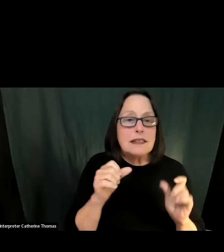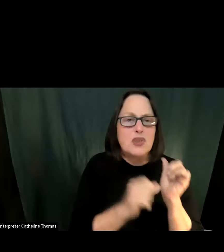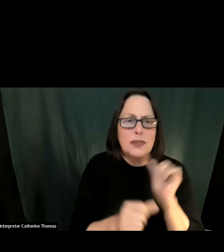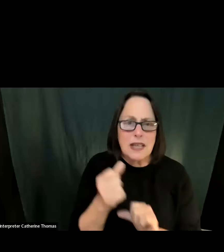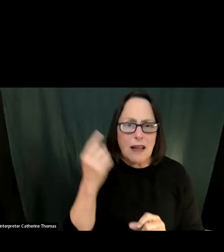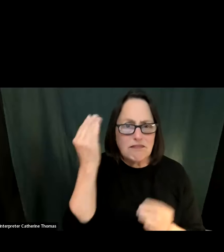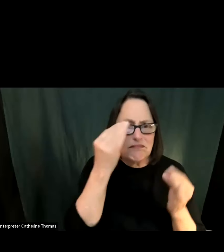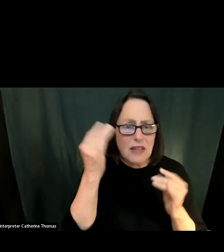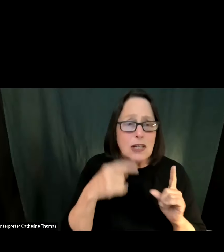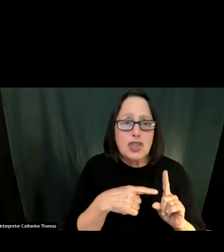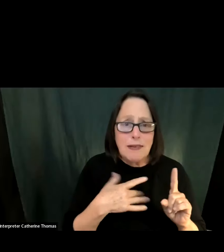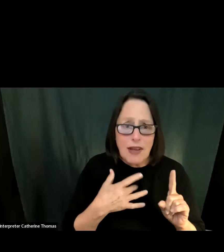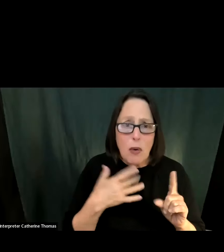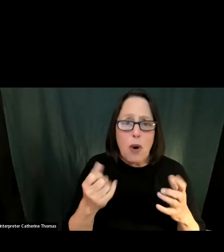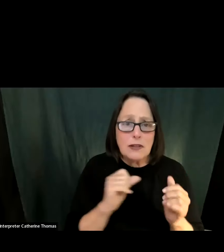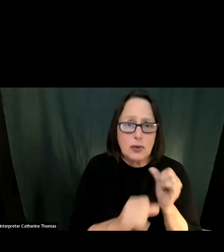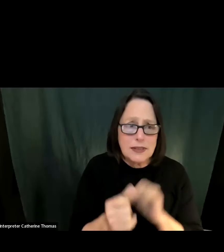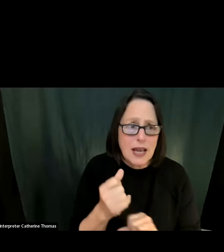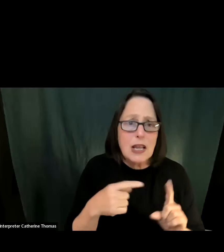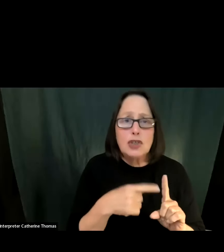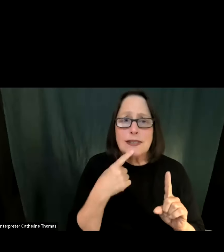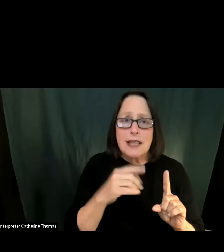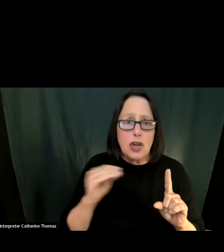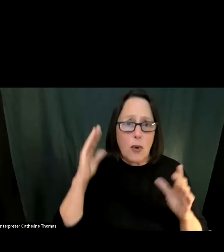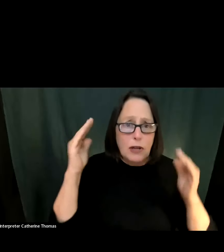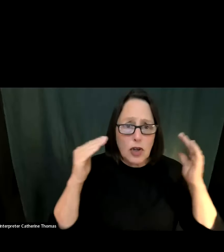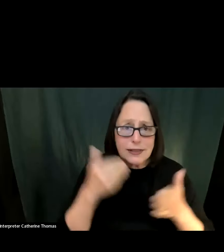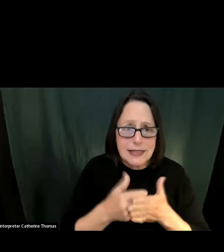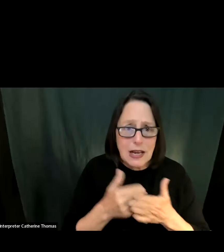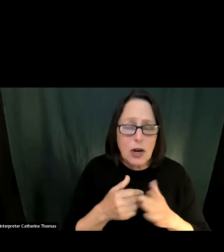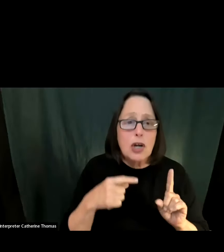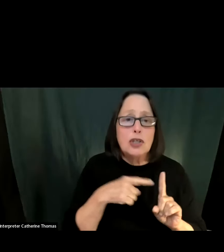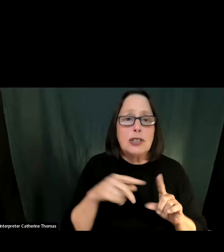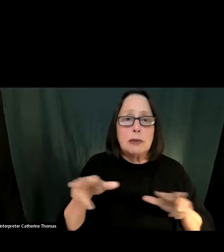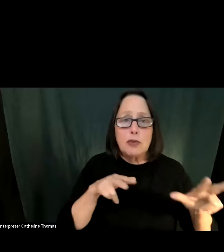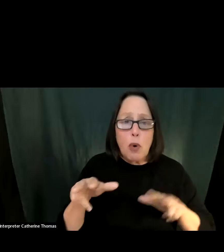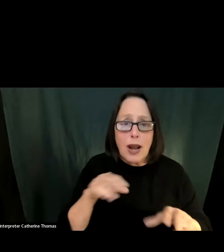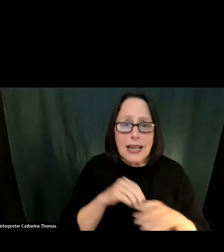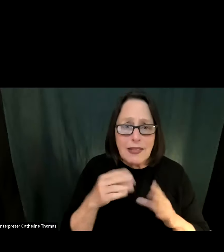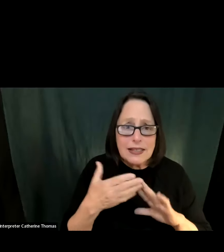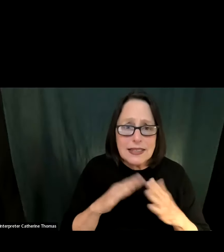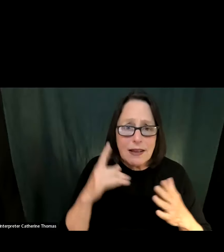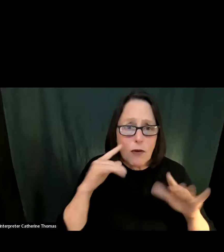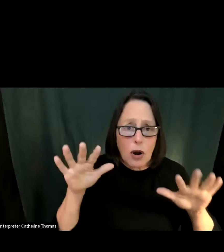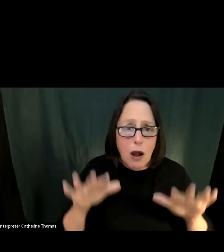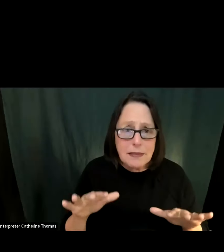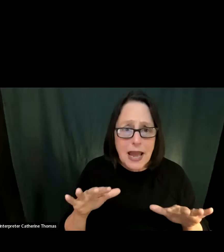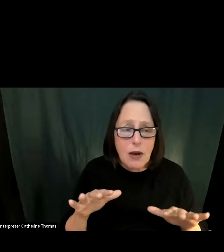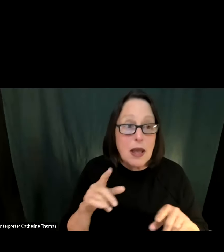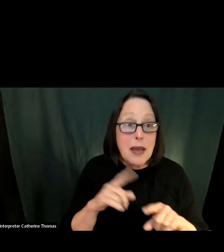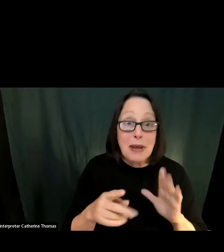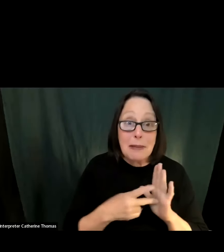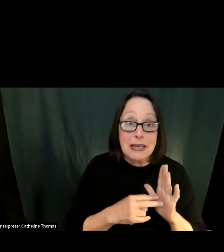told me she was feeling suicidal, told me there weren't any adults around, and she was on a walk in the city to calm down. But that means she's out